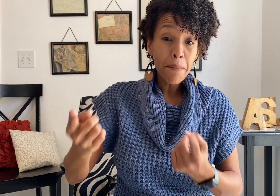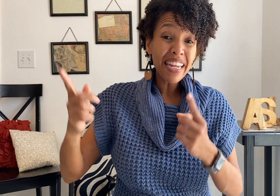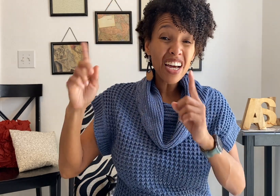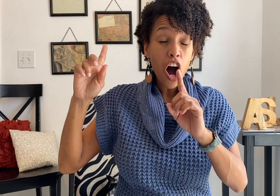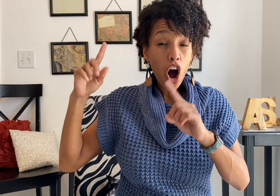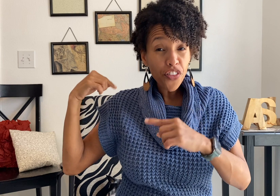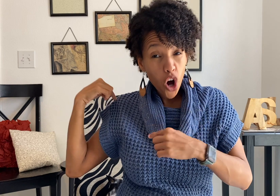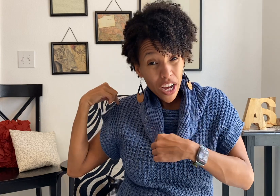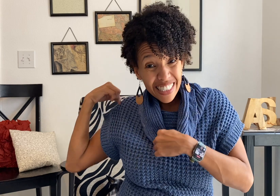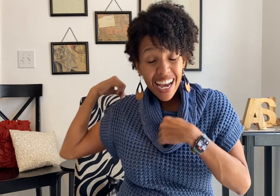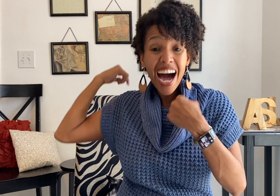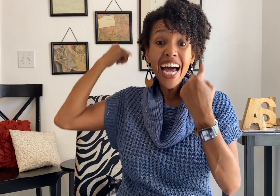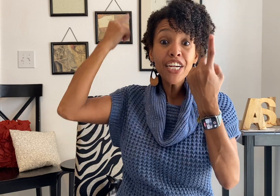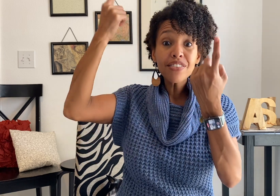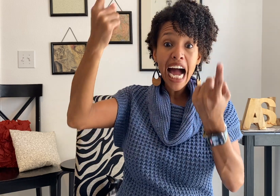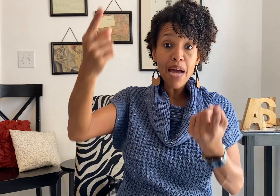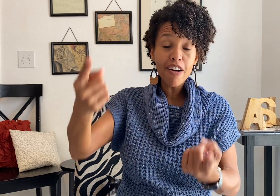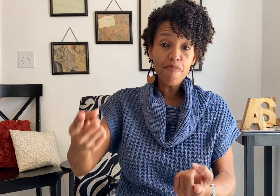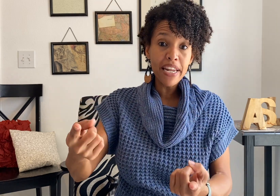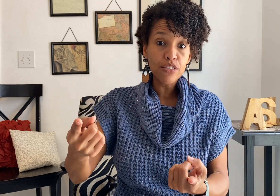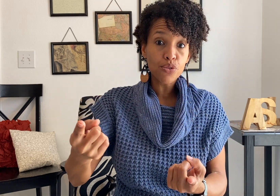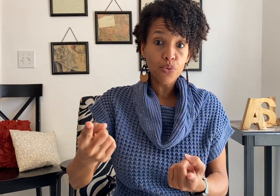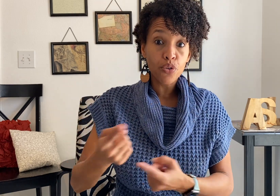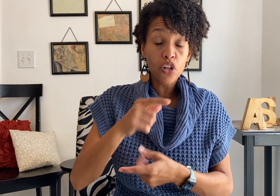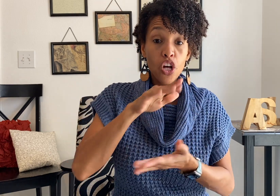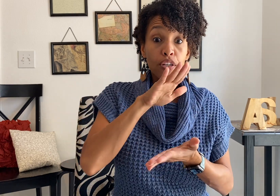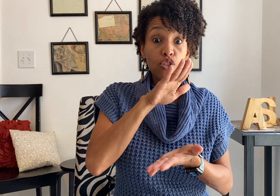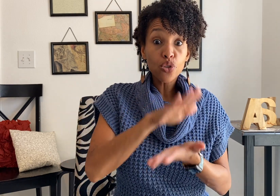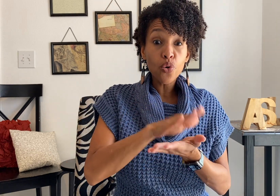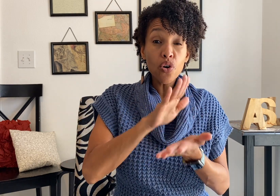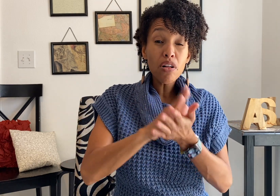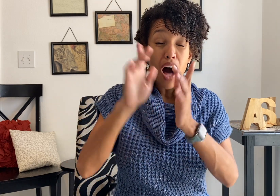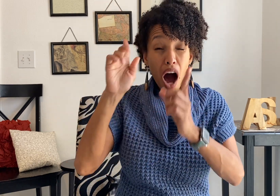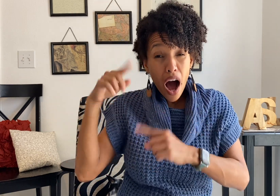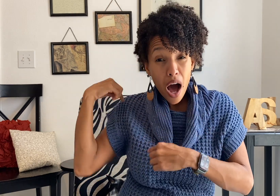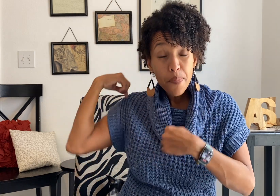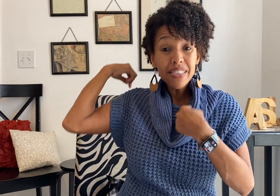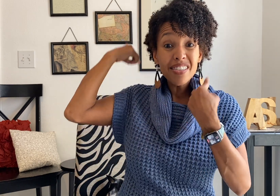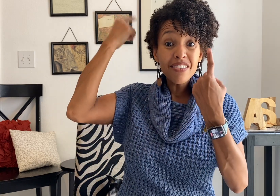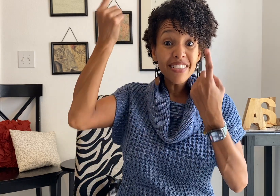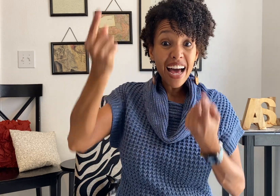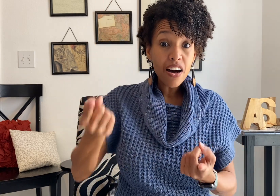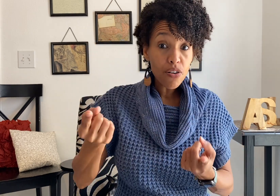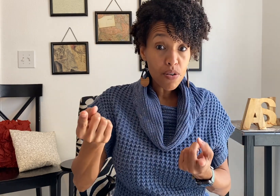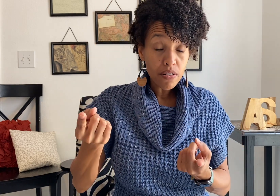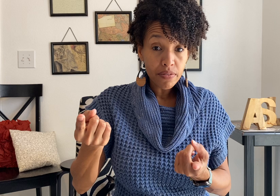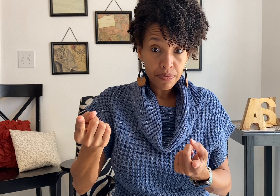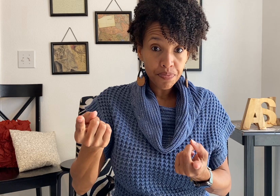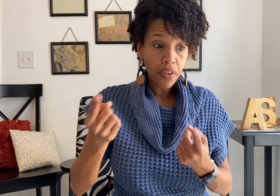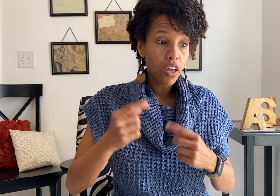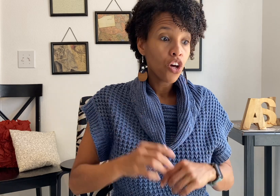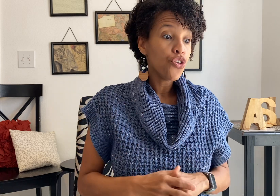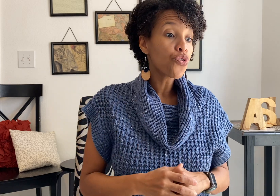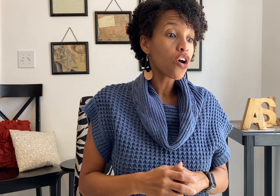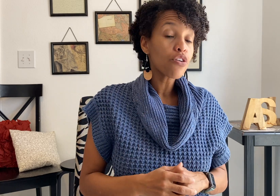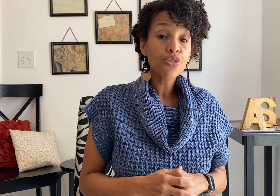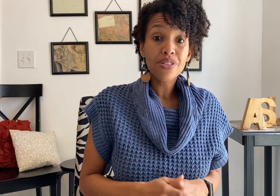meaning the entire time I've been in school. School up until now. You could also